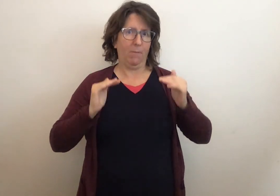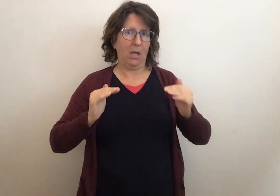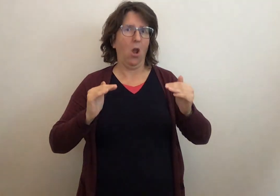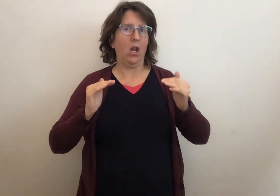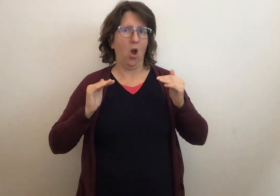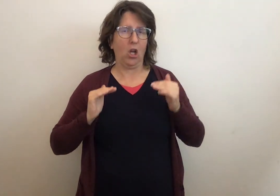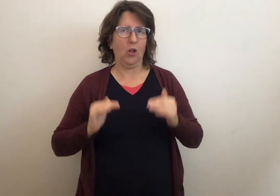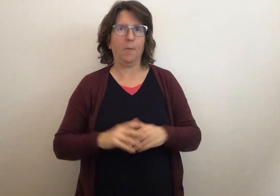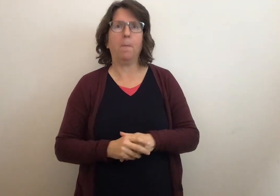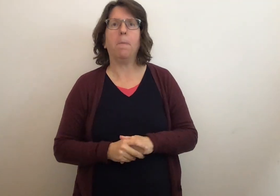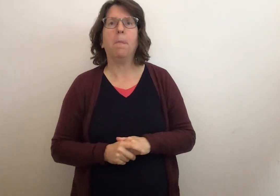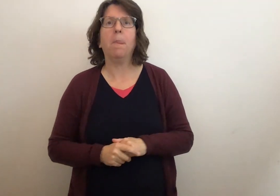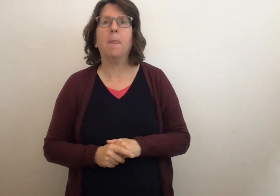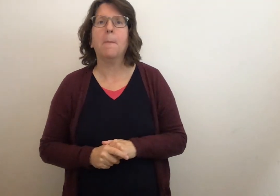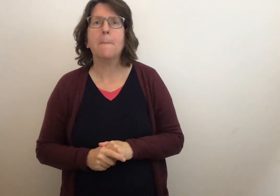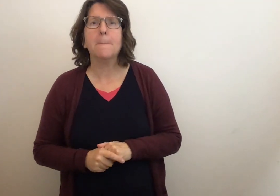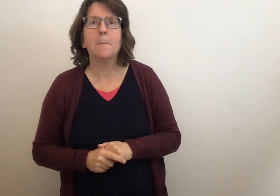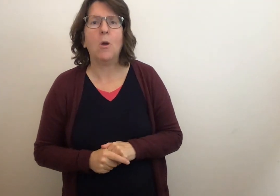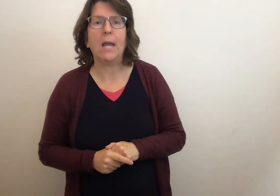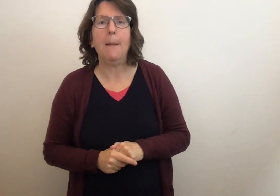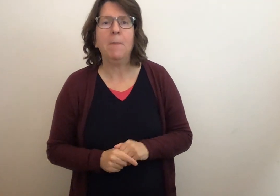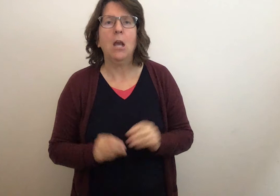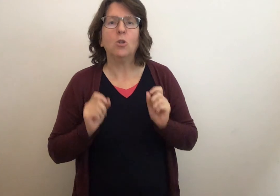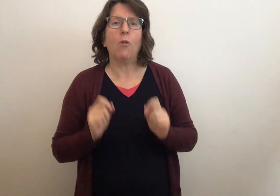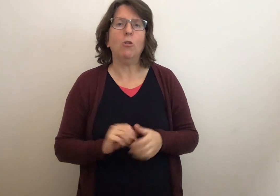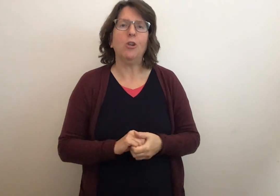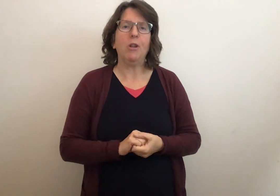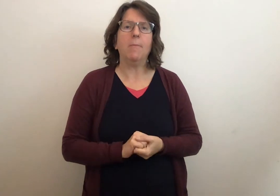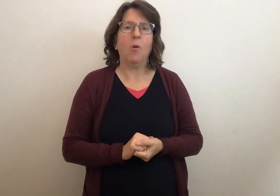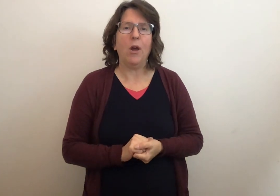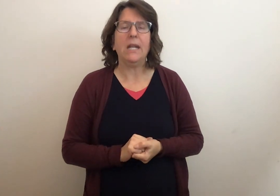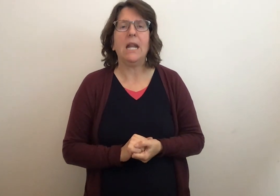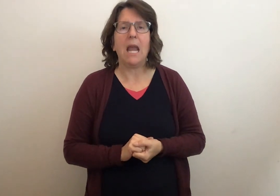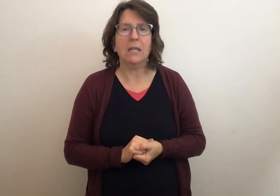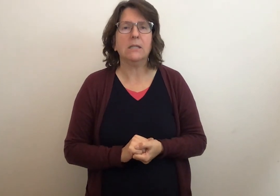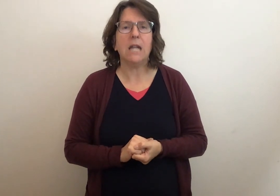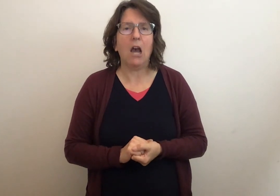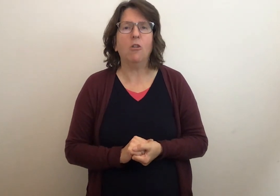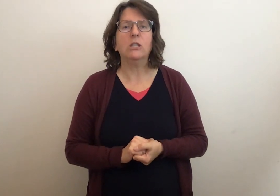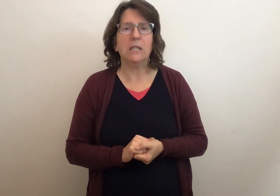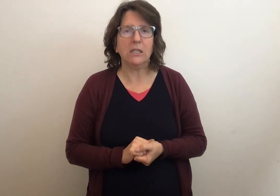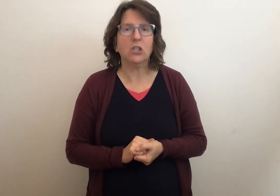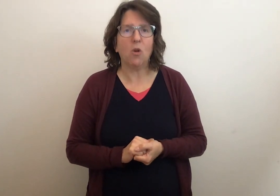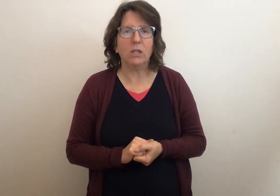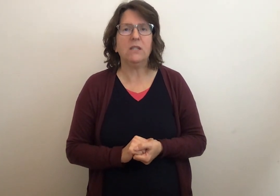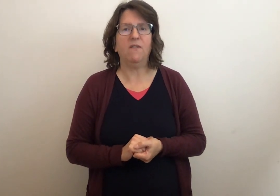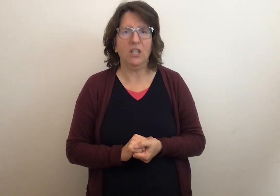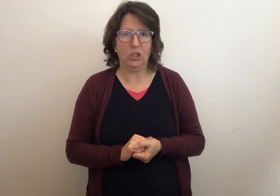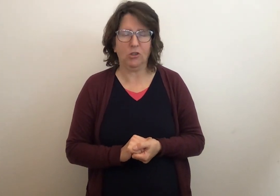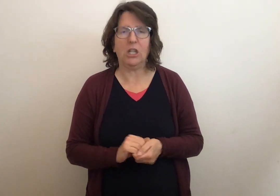be a lot longer. Okay? So those are an important ASL discourse feature that